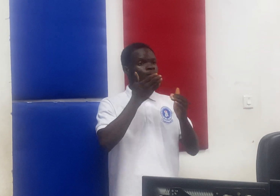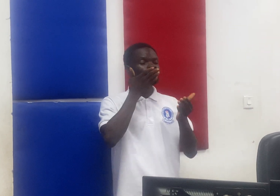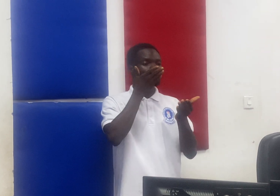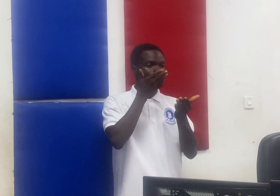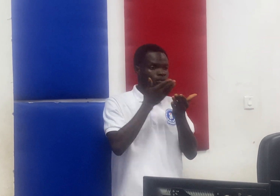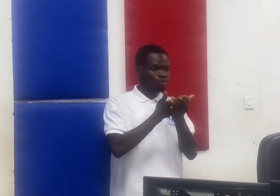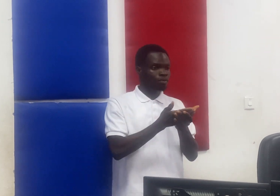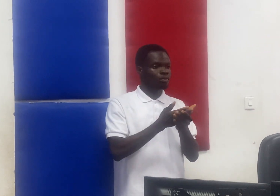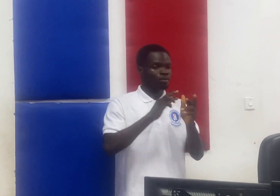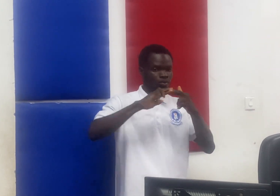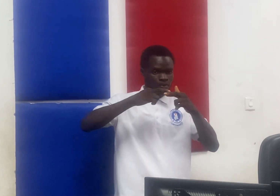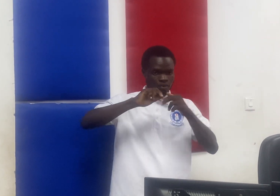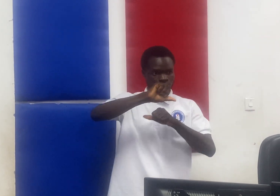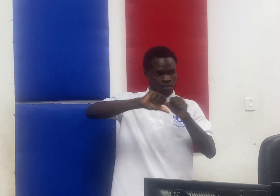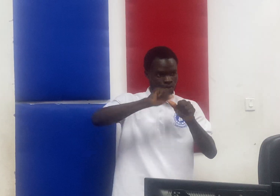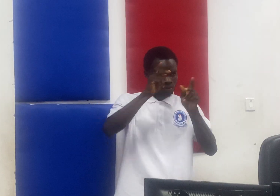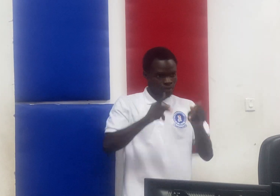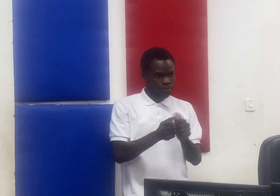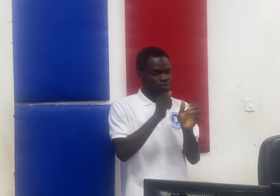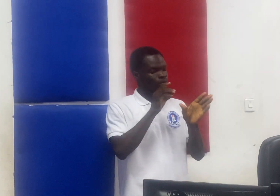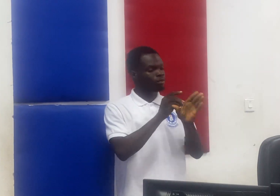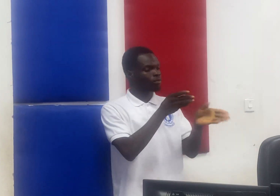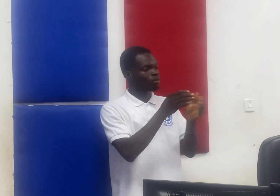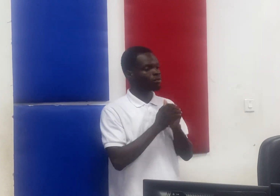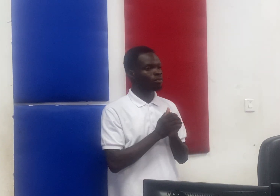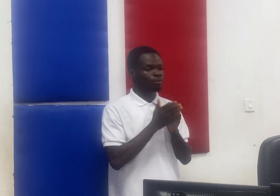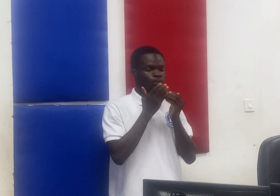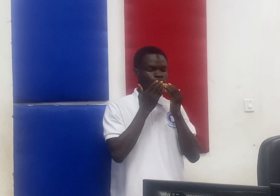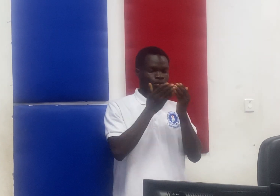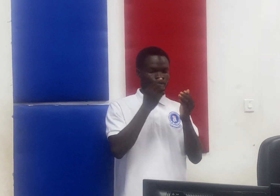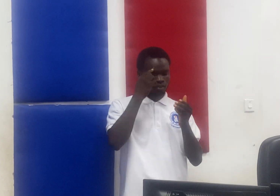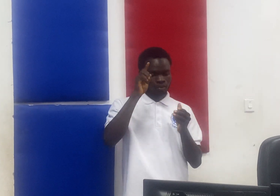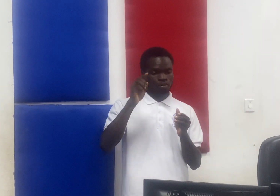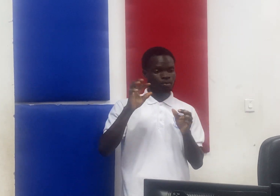you so much for joining and also speaking to us.